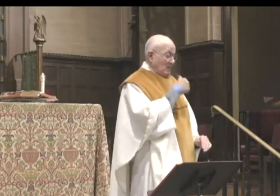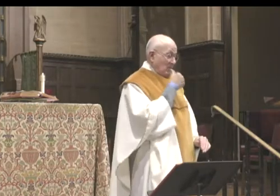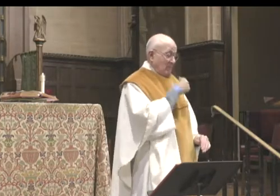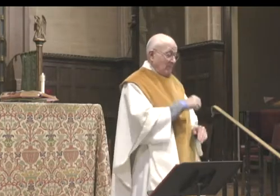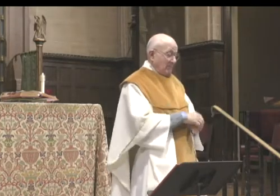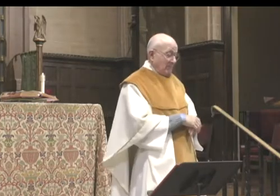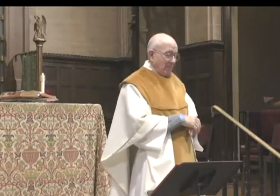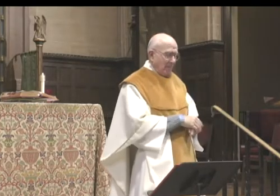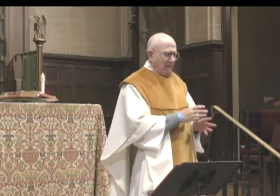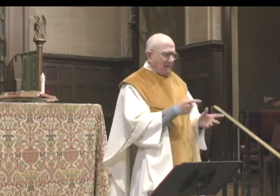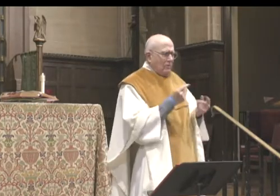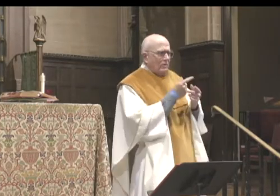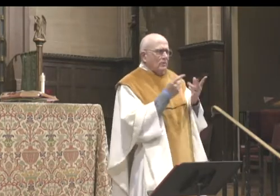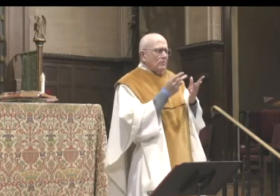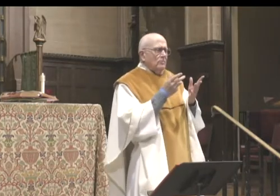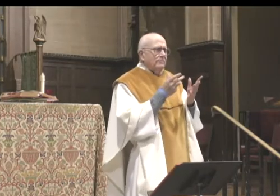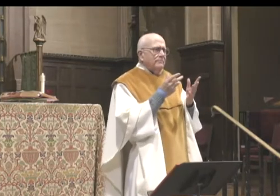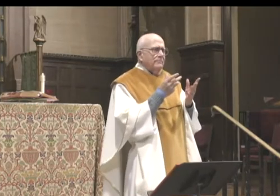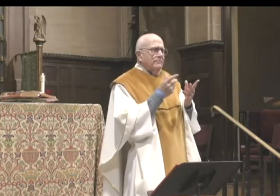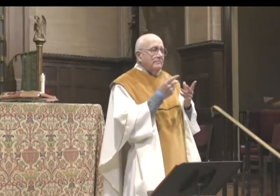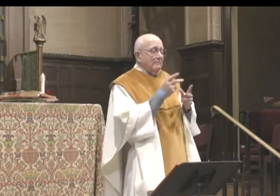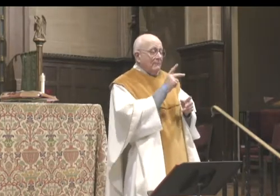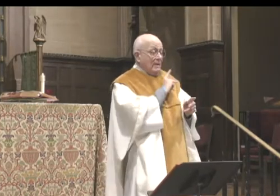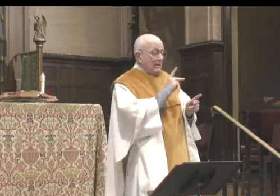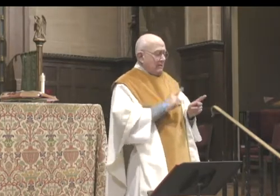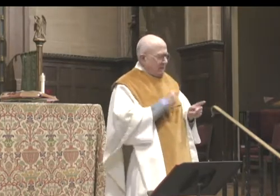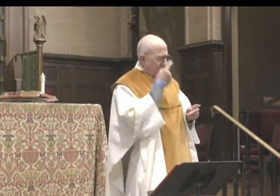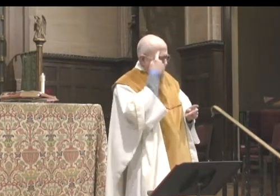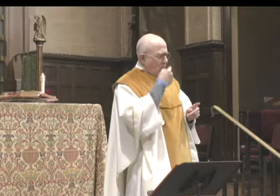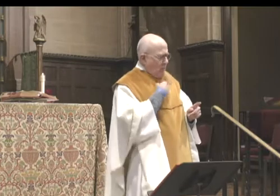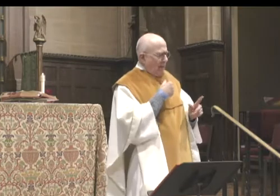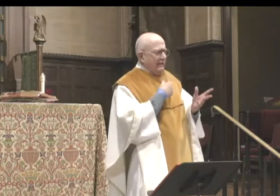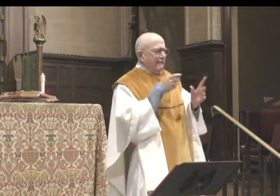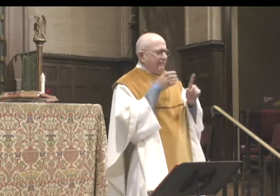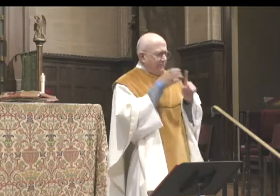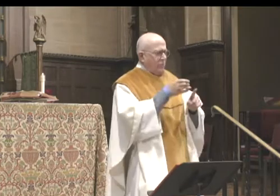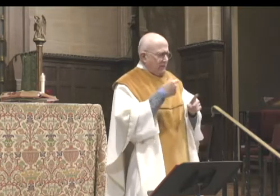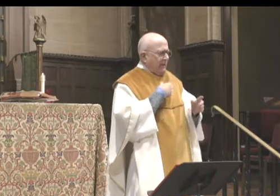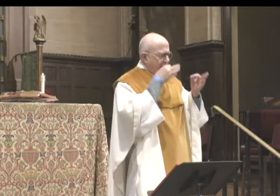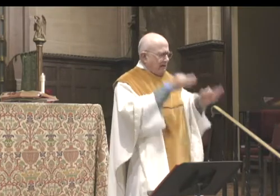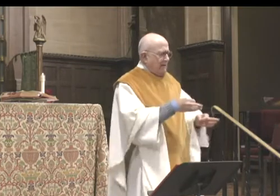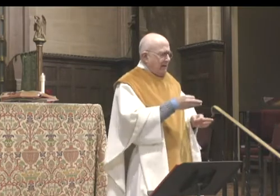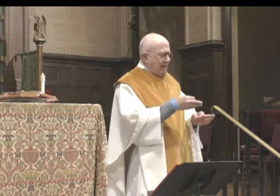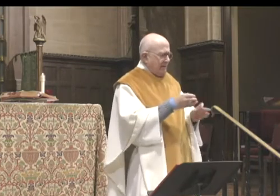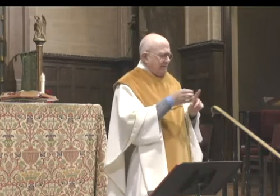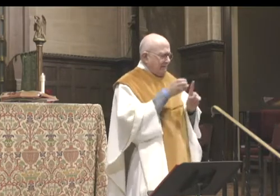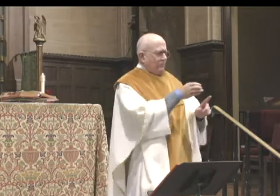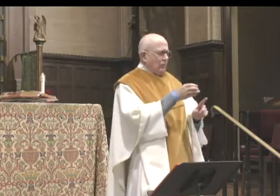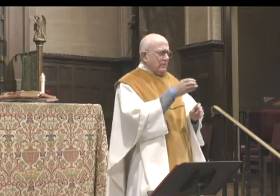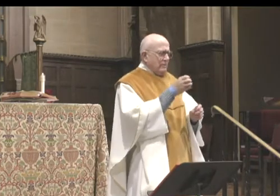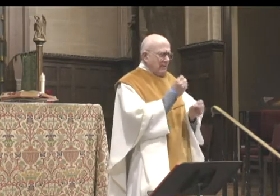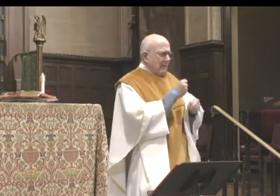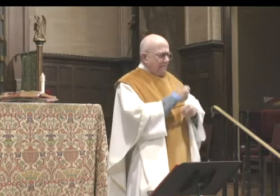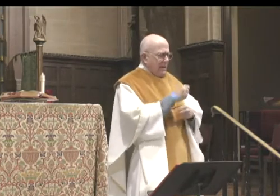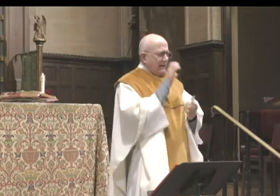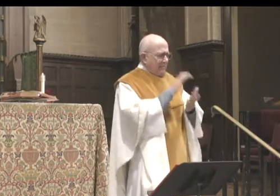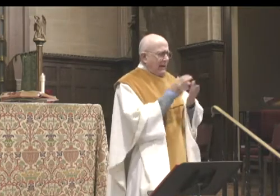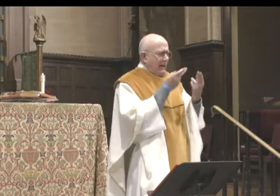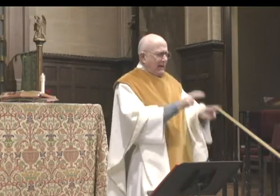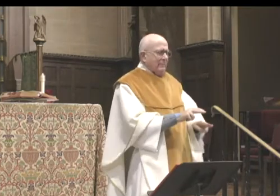marry a peasant girl. What to do? King was thinking, well, I can force it. I can make the decision. Force